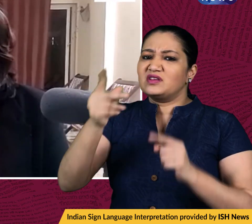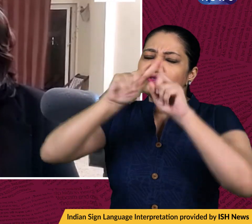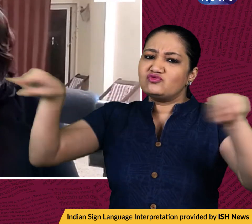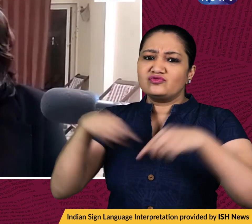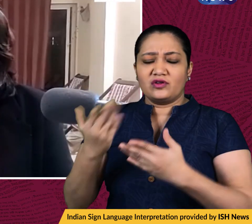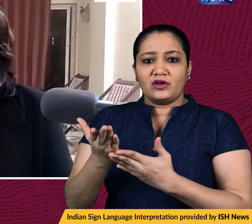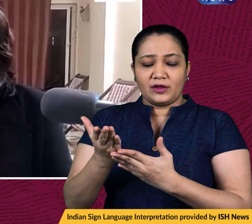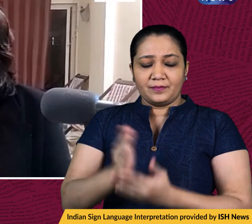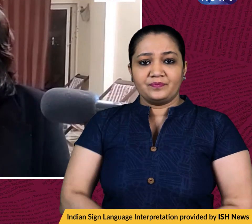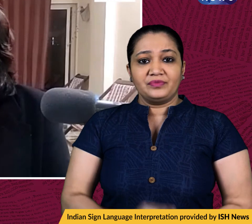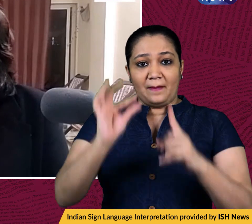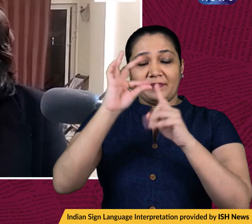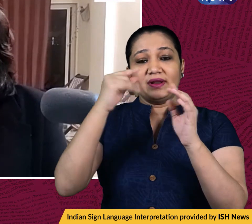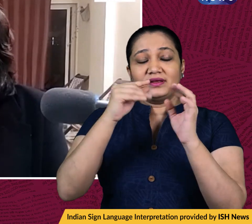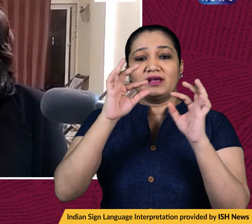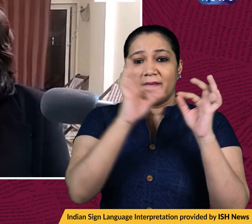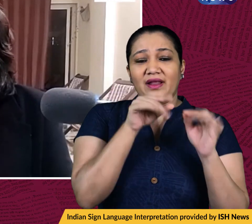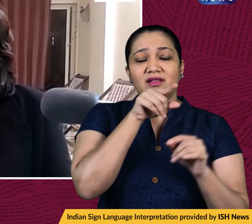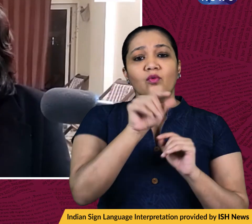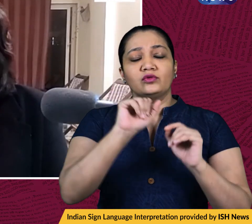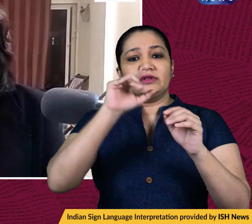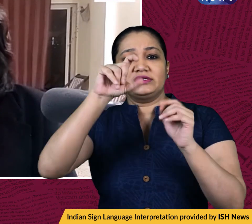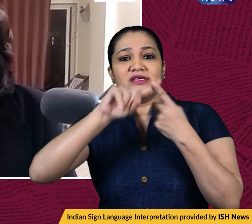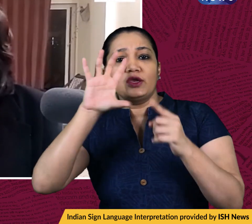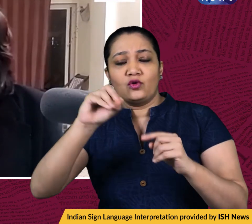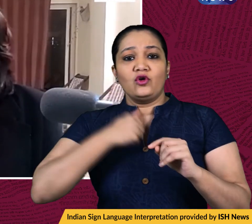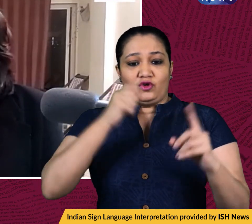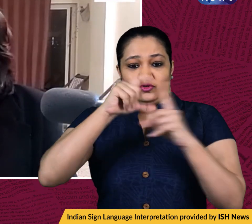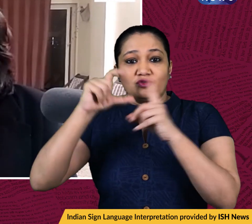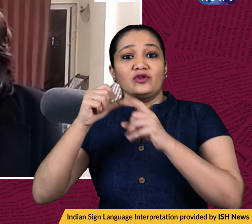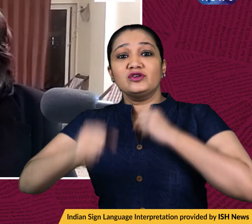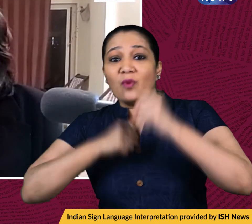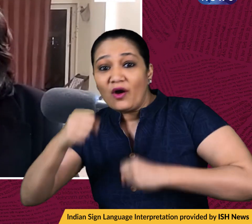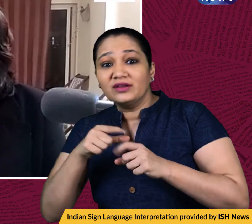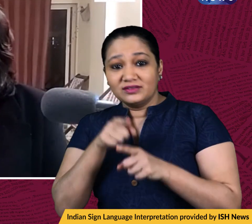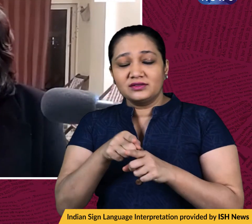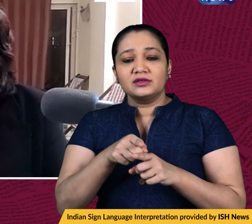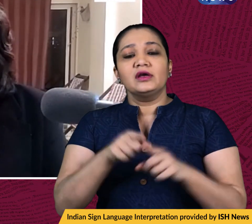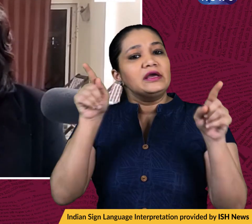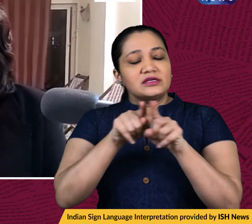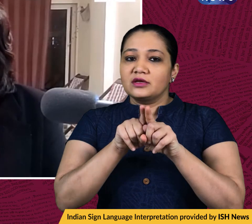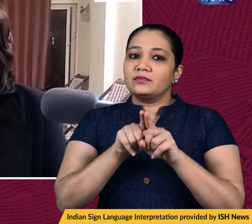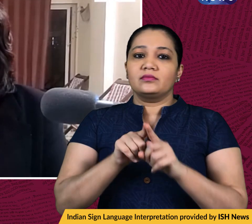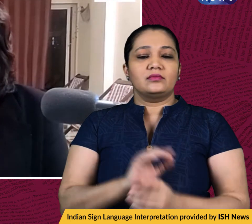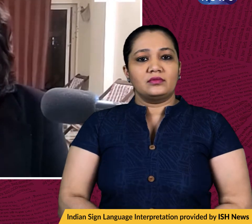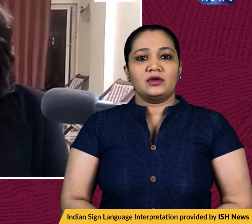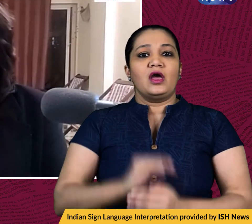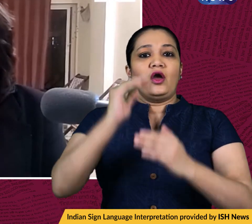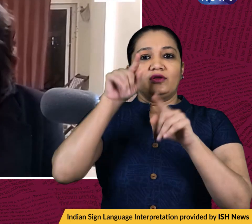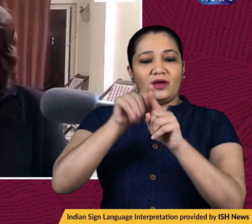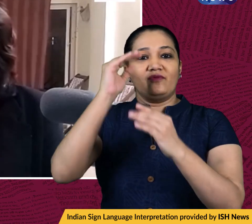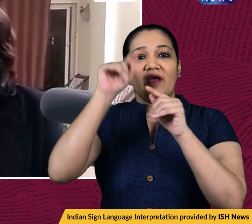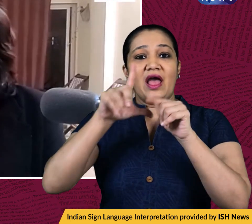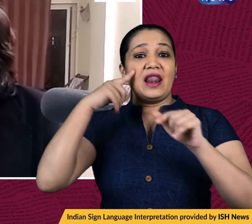Now, following this, Prasar Bharati CEO has said the Doordarshan Sports channel will also